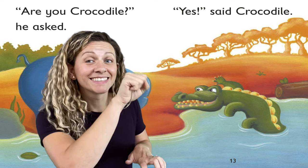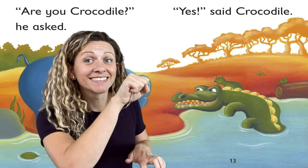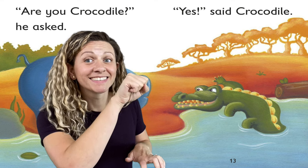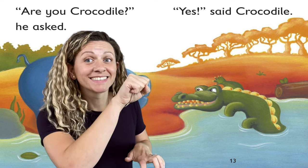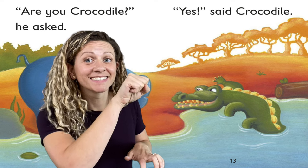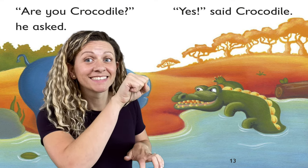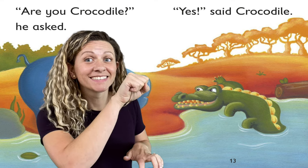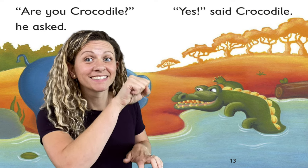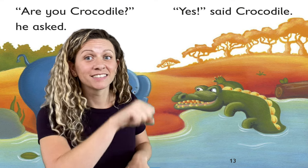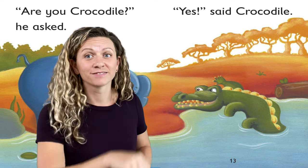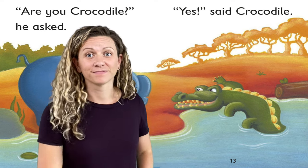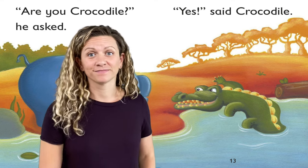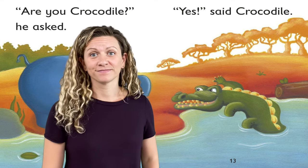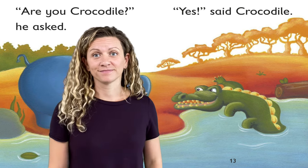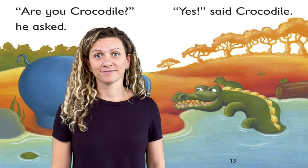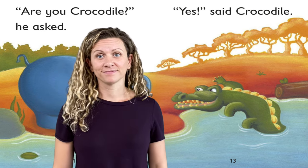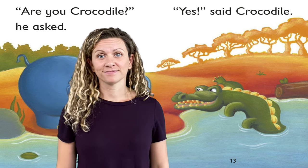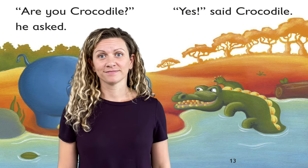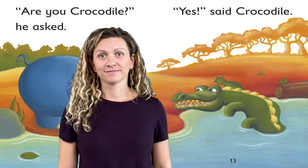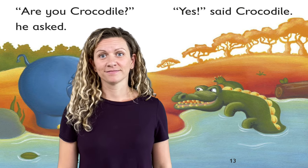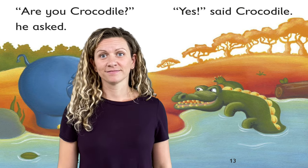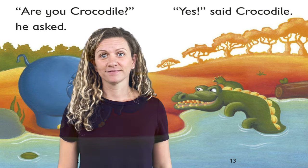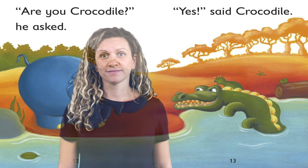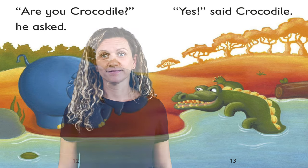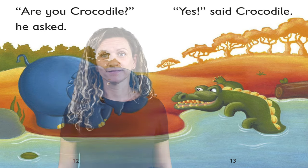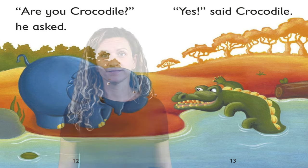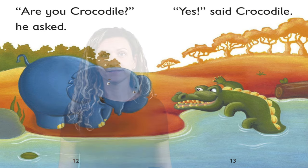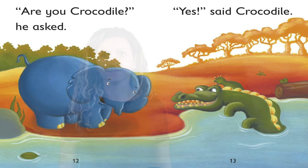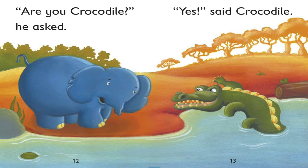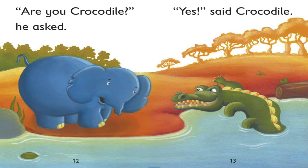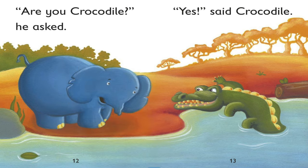Yes, said crocodile